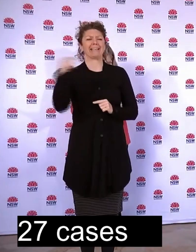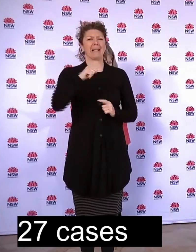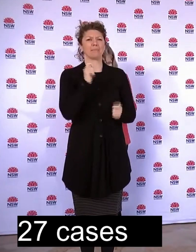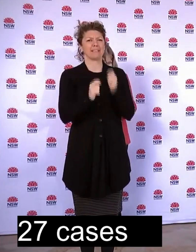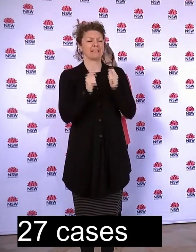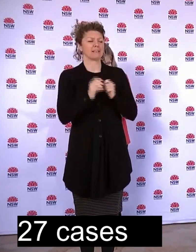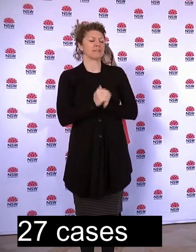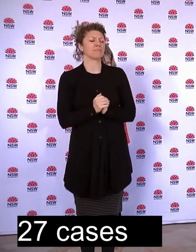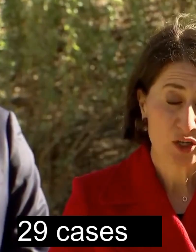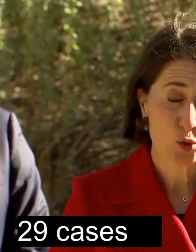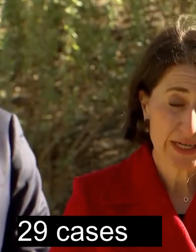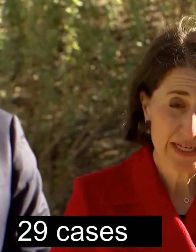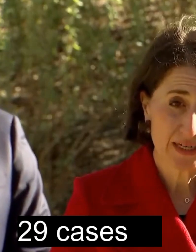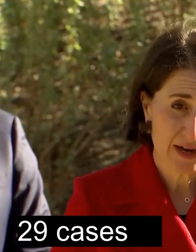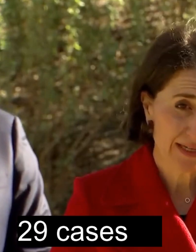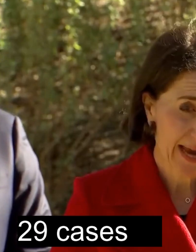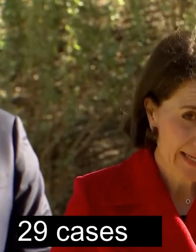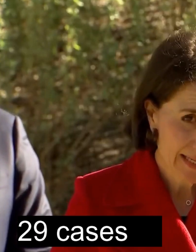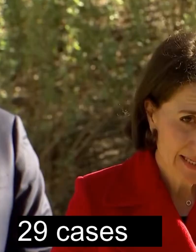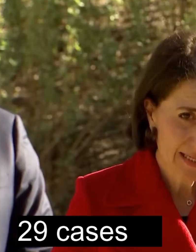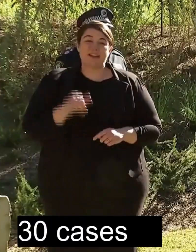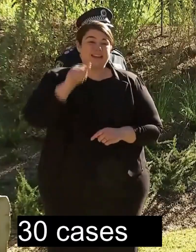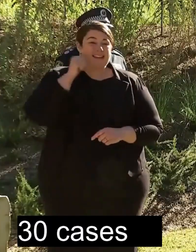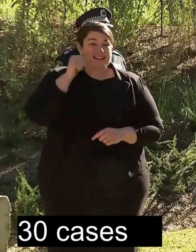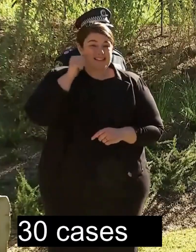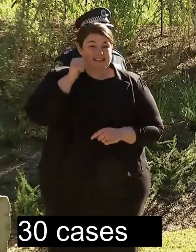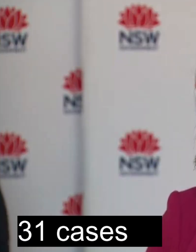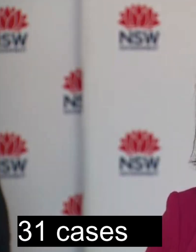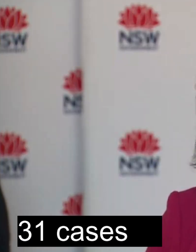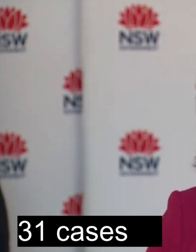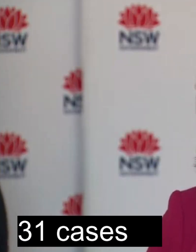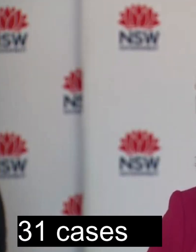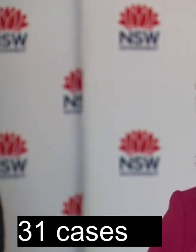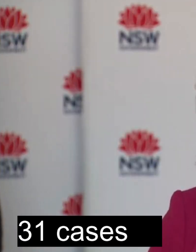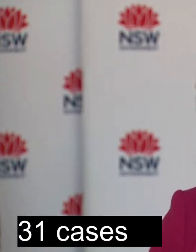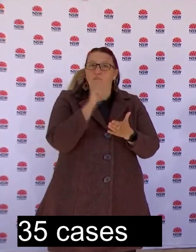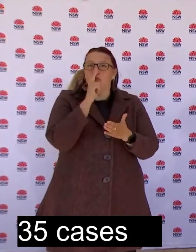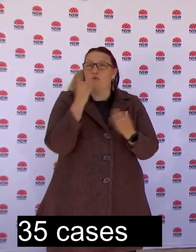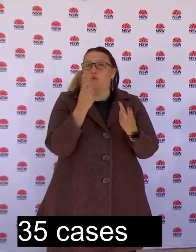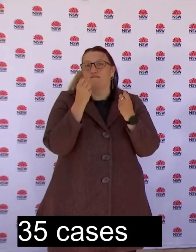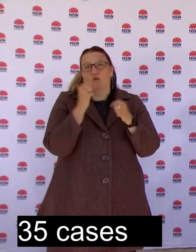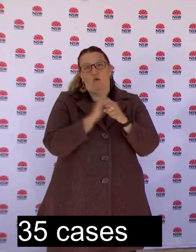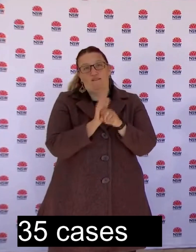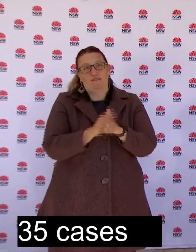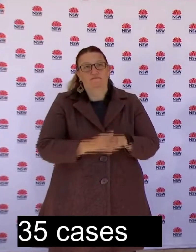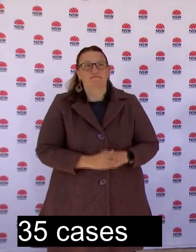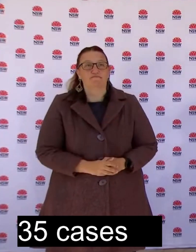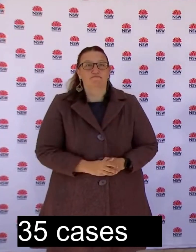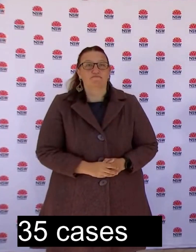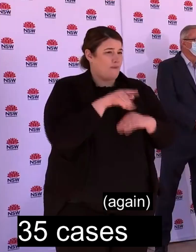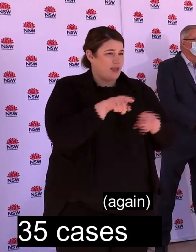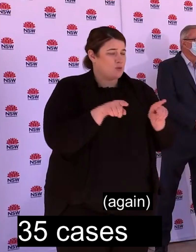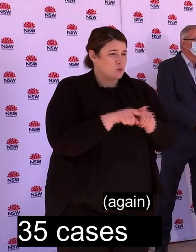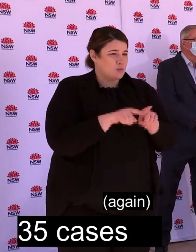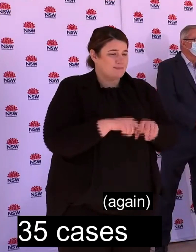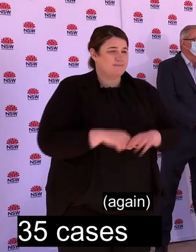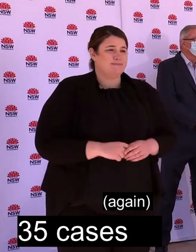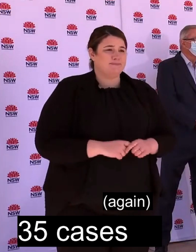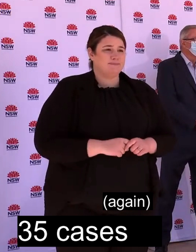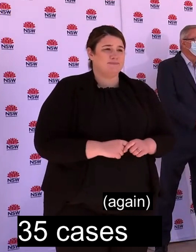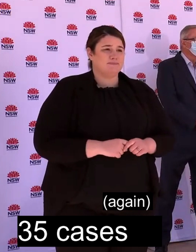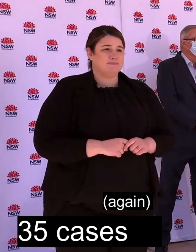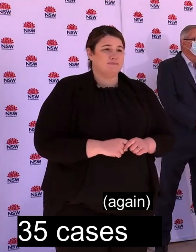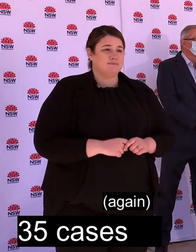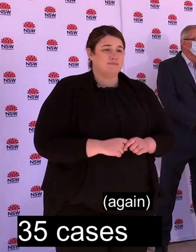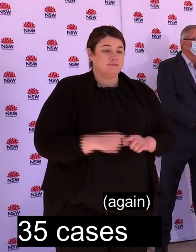cases. 27 cases. 29 cases. 30 cases. 31 cases. There were 35 cases. As predicted,